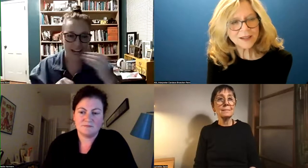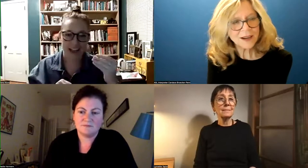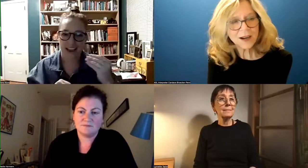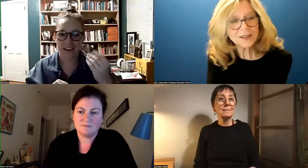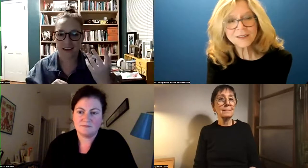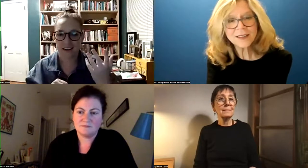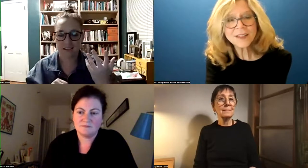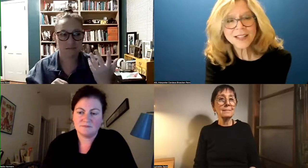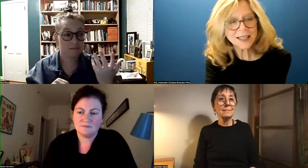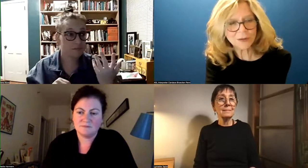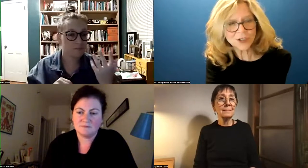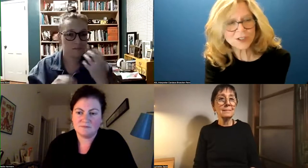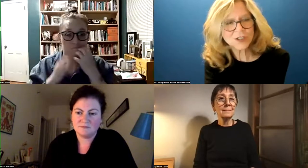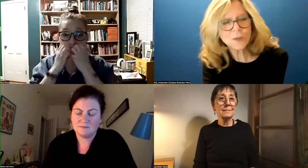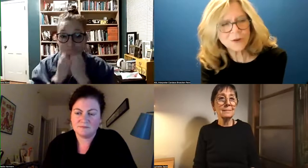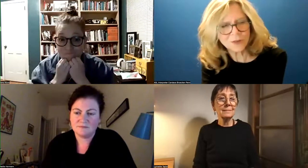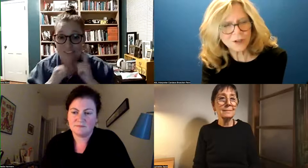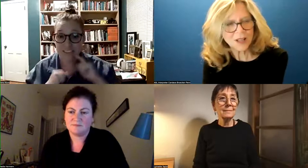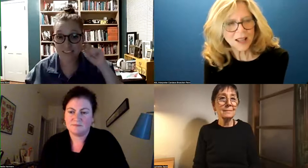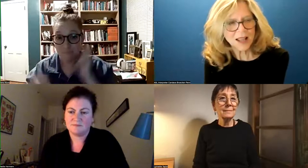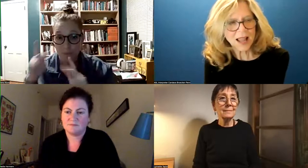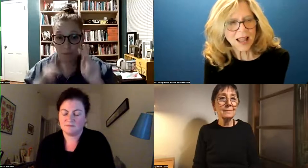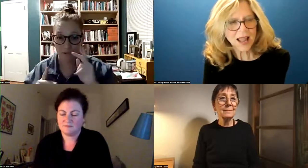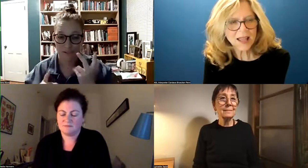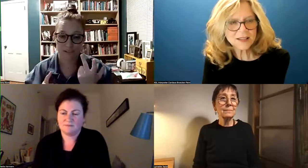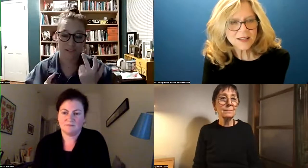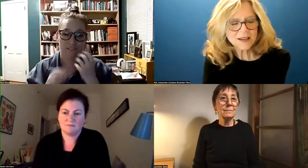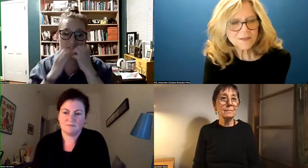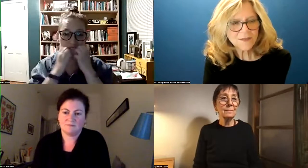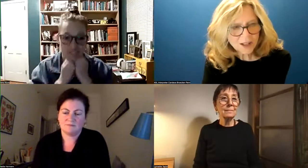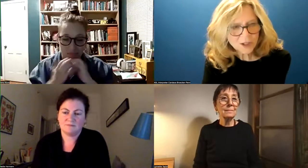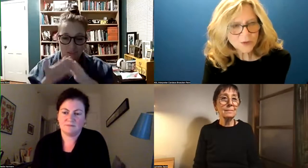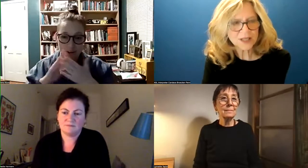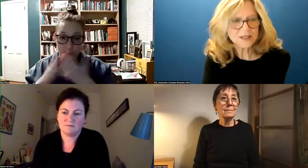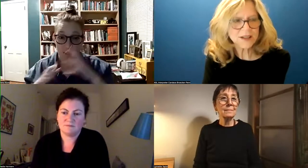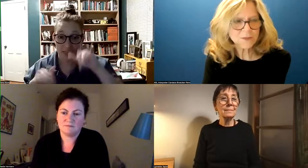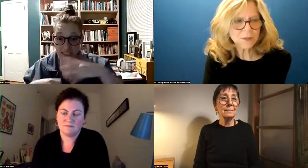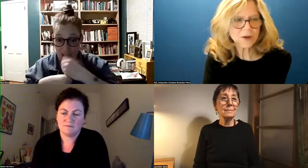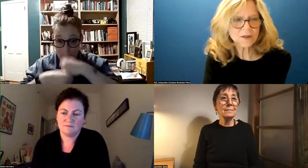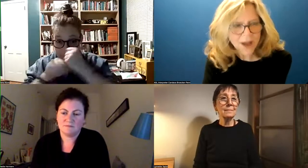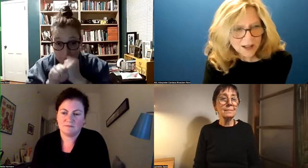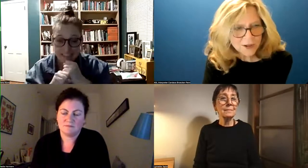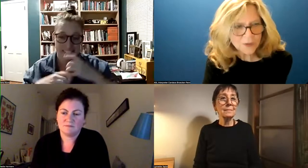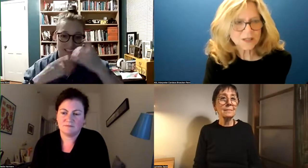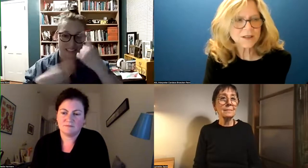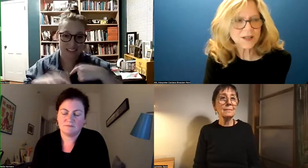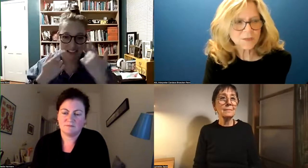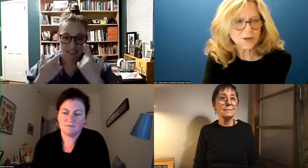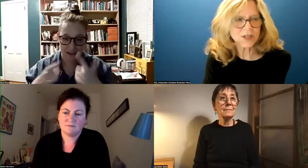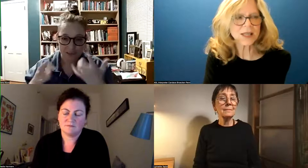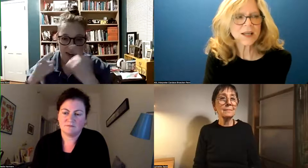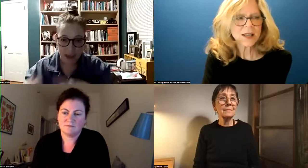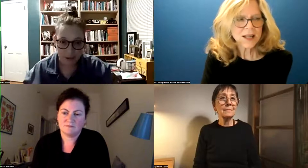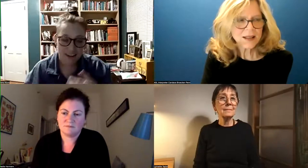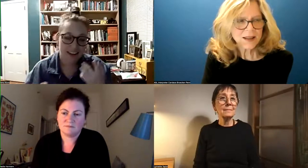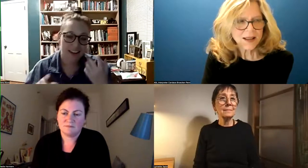between loving sign language, it's so beautiful, and valuing deaf people, valuing the